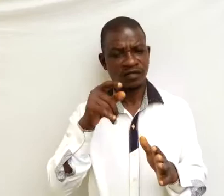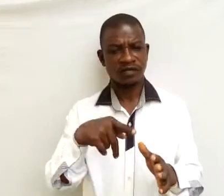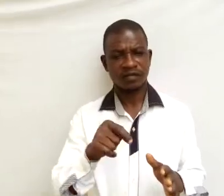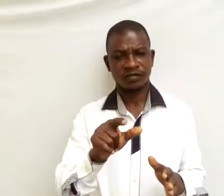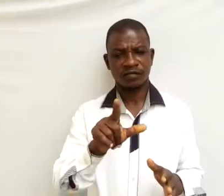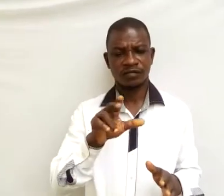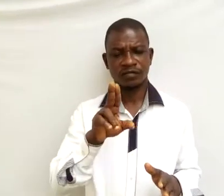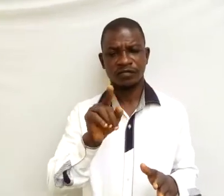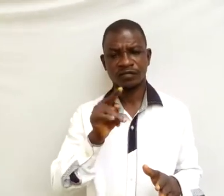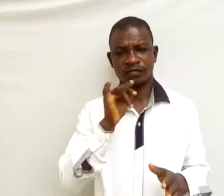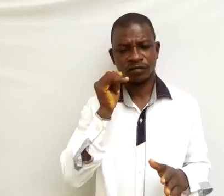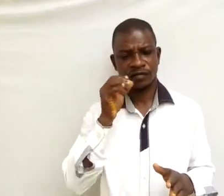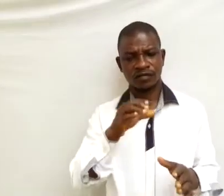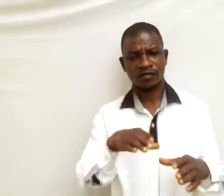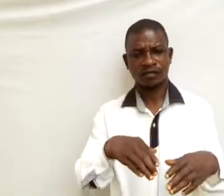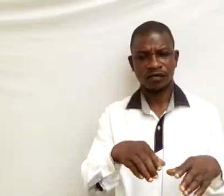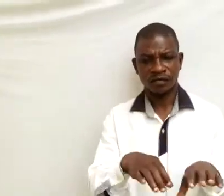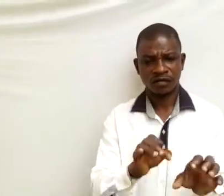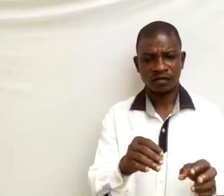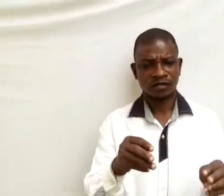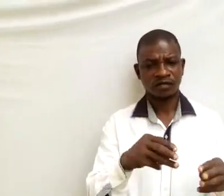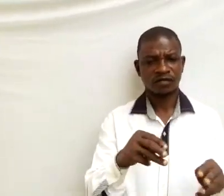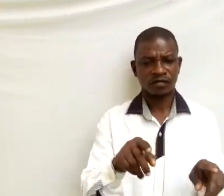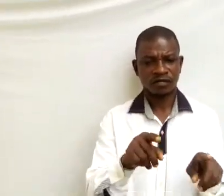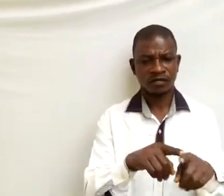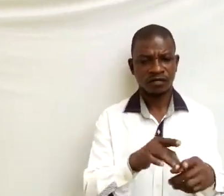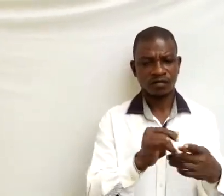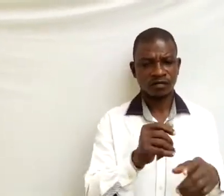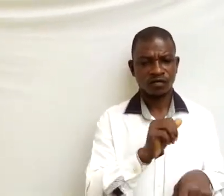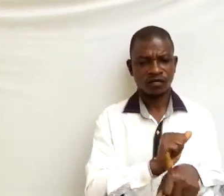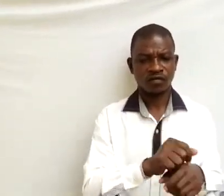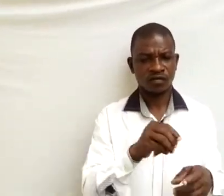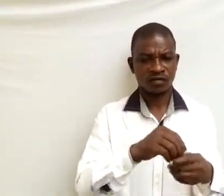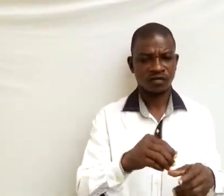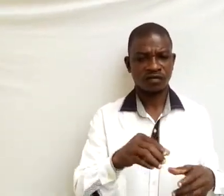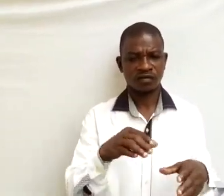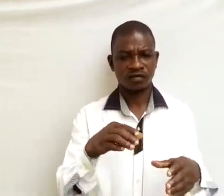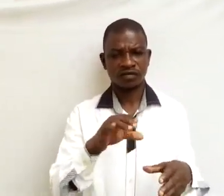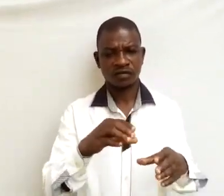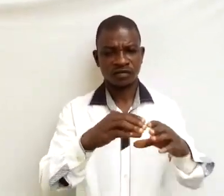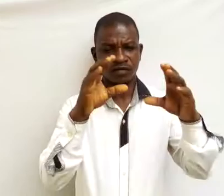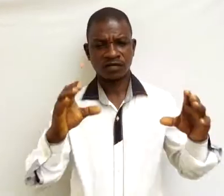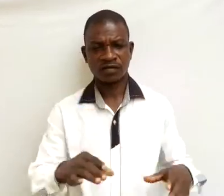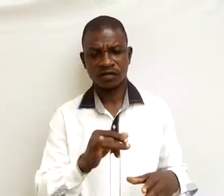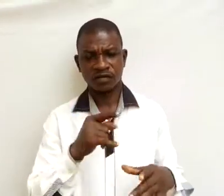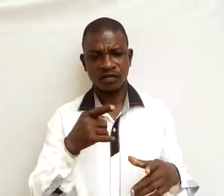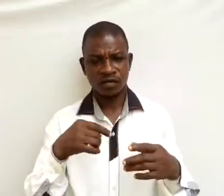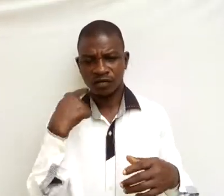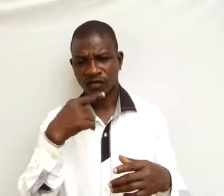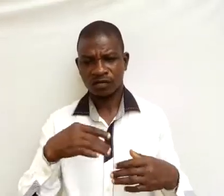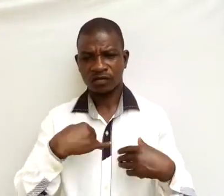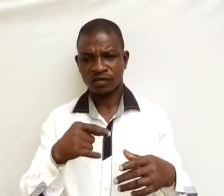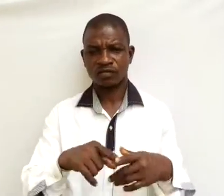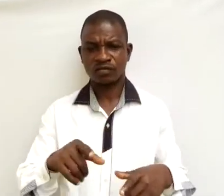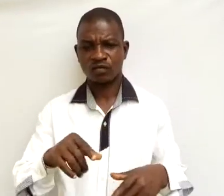a classmate who had longed to work in the city. Who had longed to work in the city is an